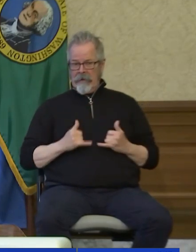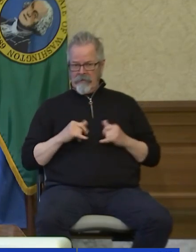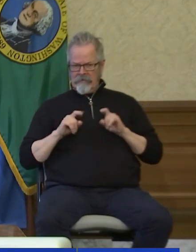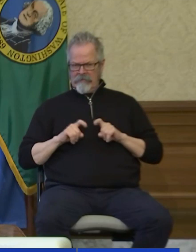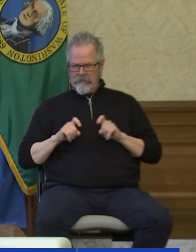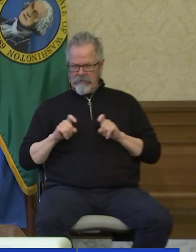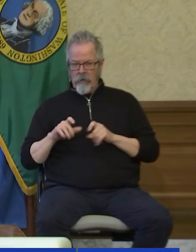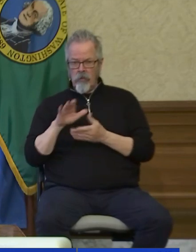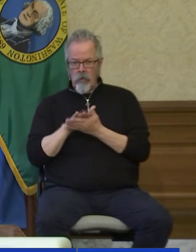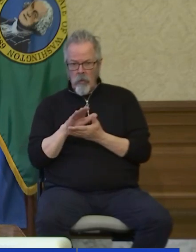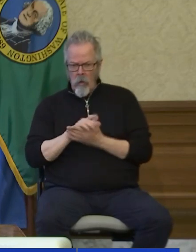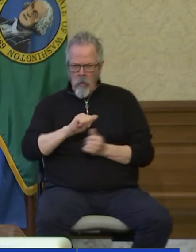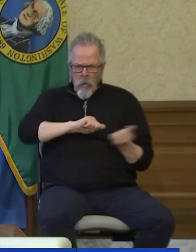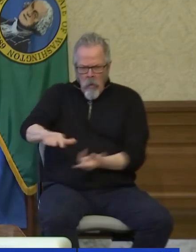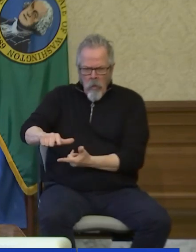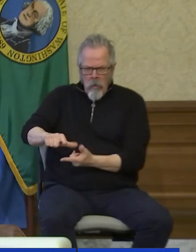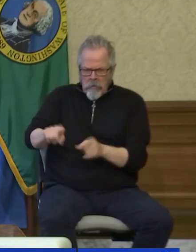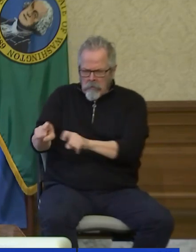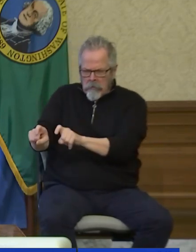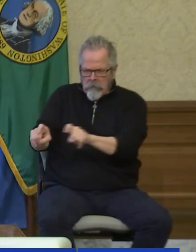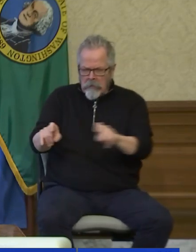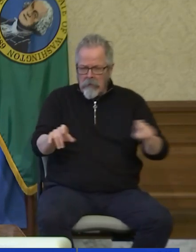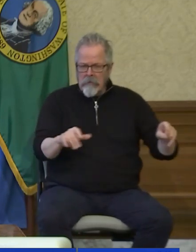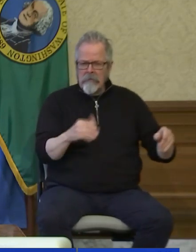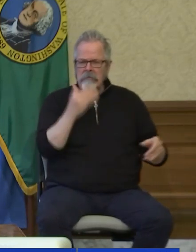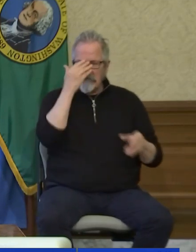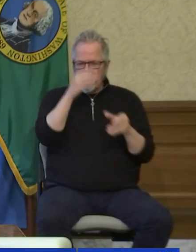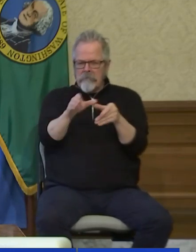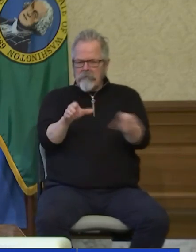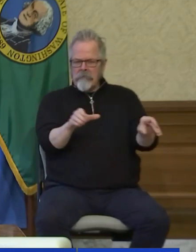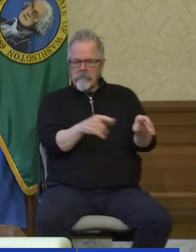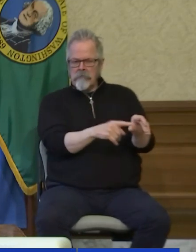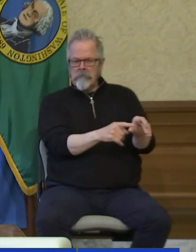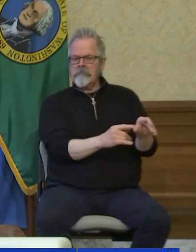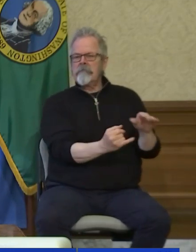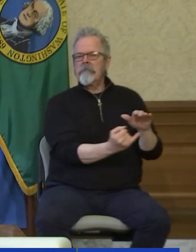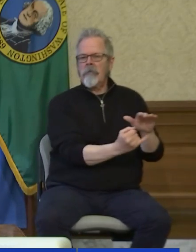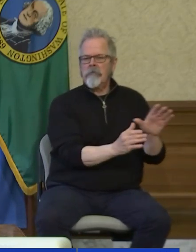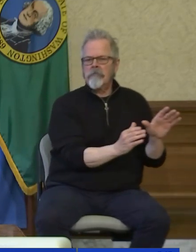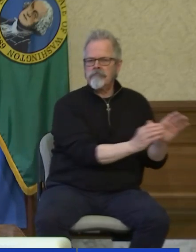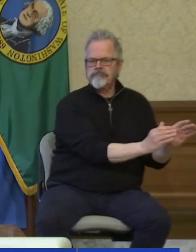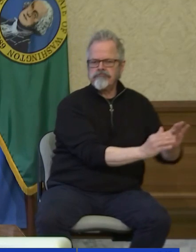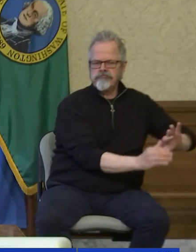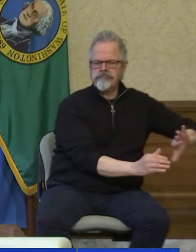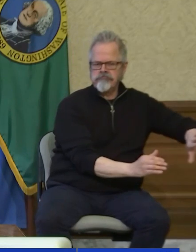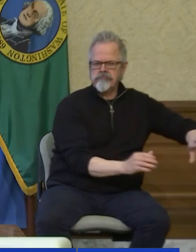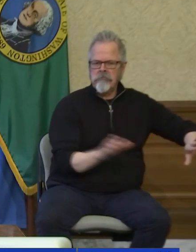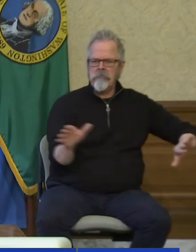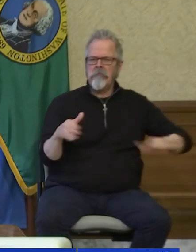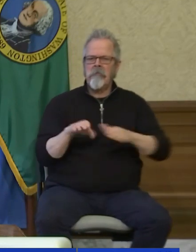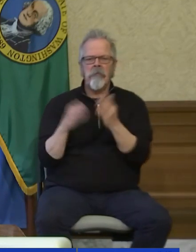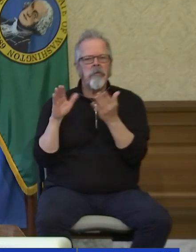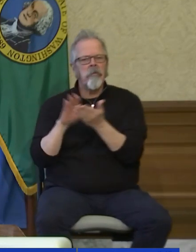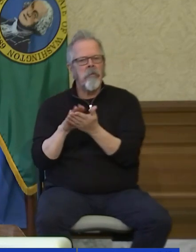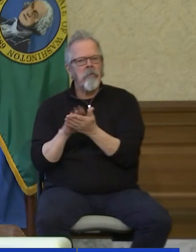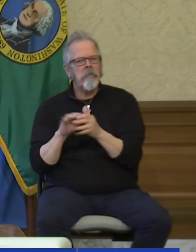testing capability is fundamental to not only our reopening our businesses, but reopening our